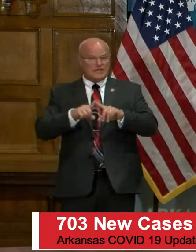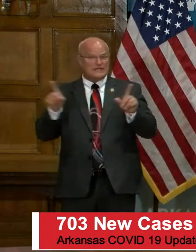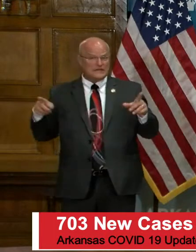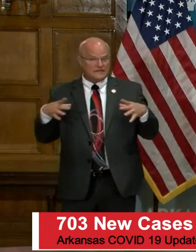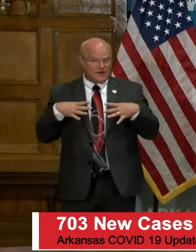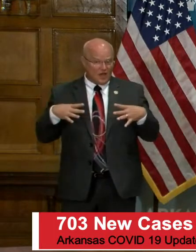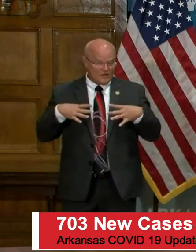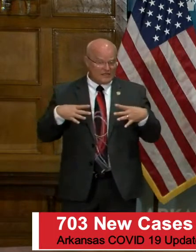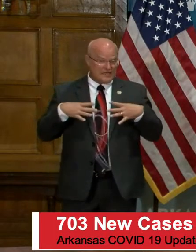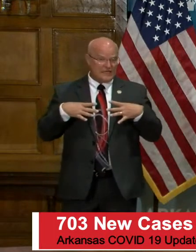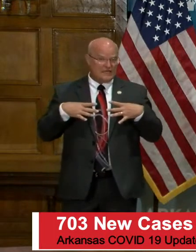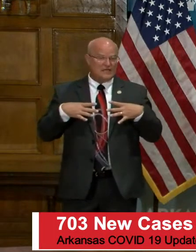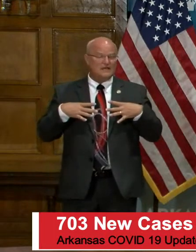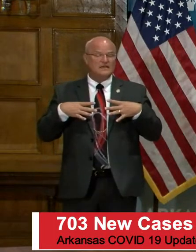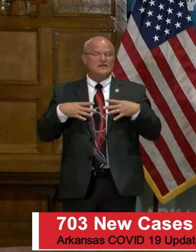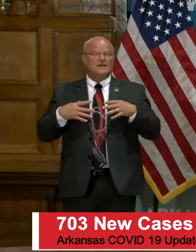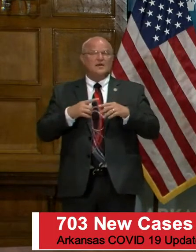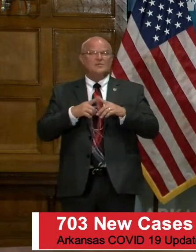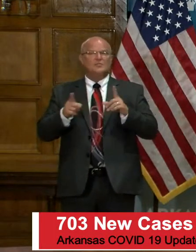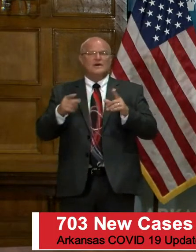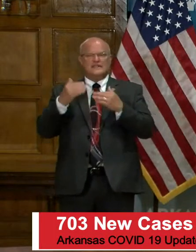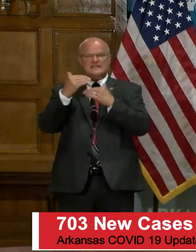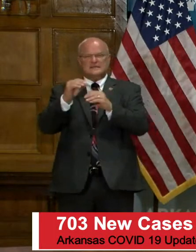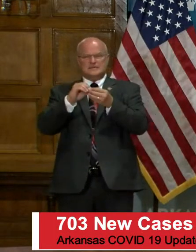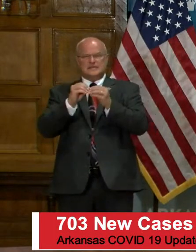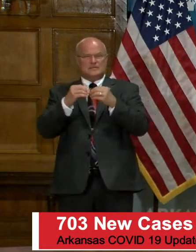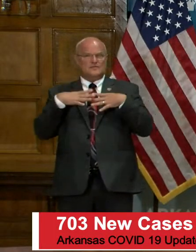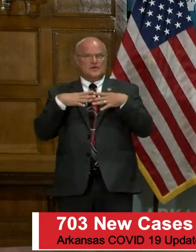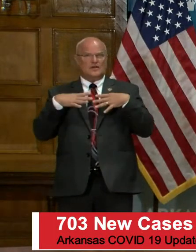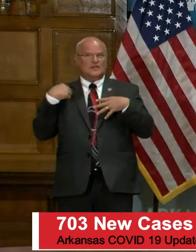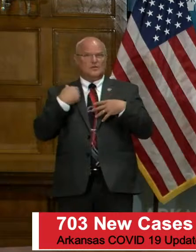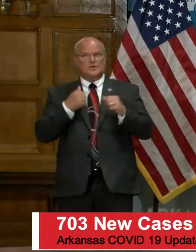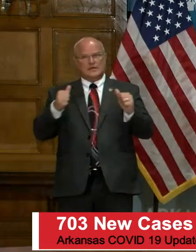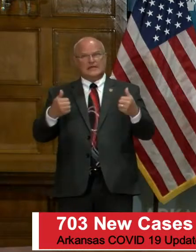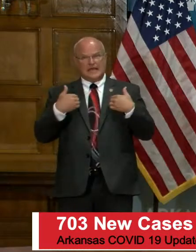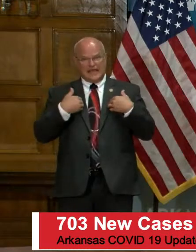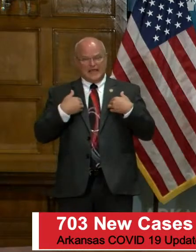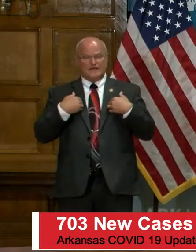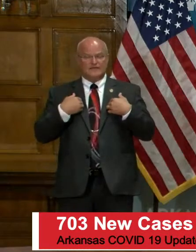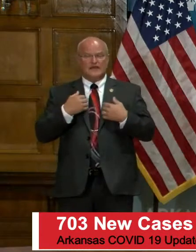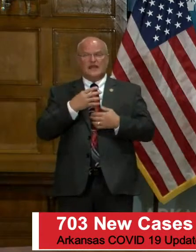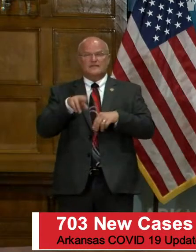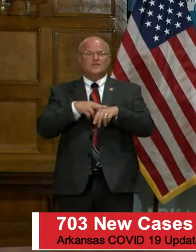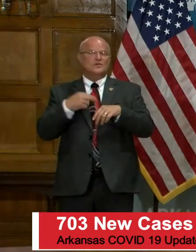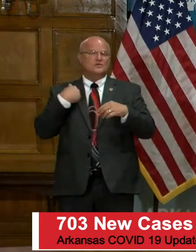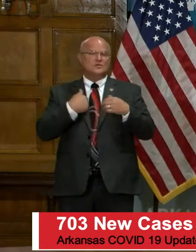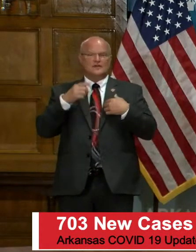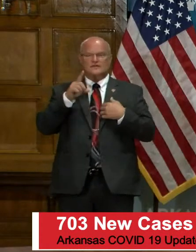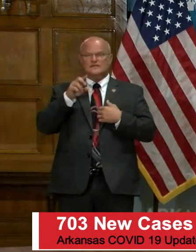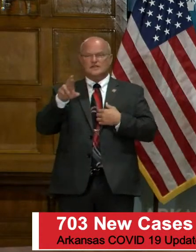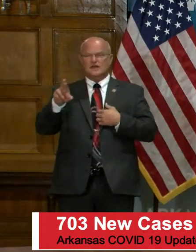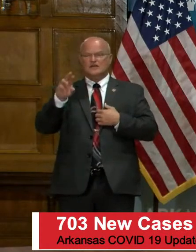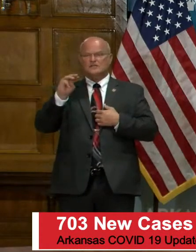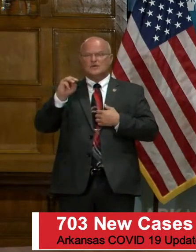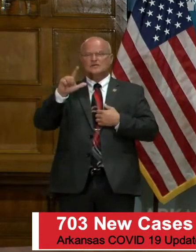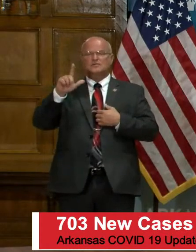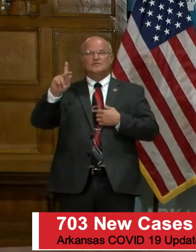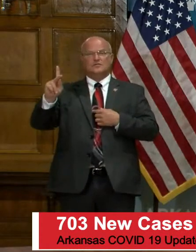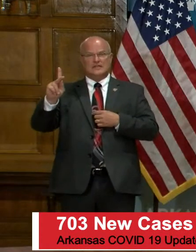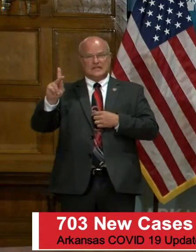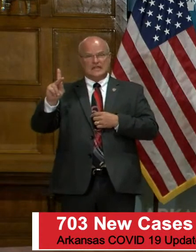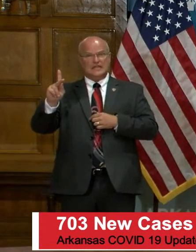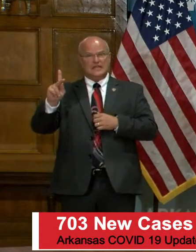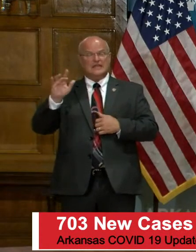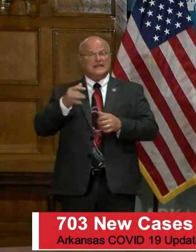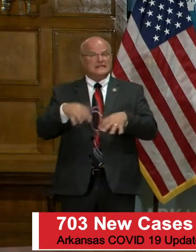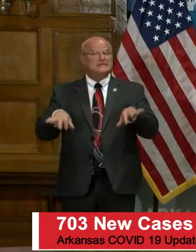different holiday, but there's a limited number of holidays that we can have. And of course, we have Dr. Martin Luther King,